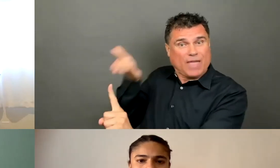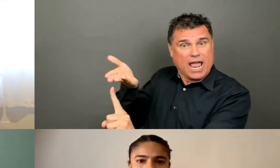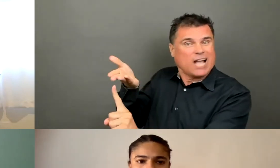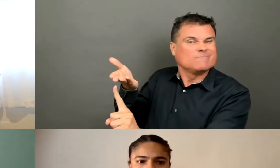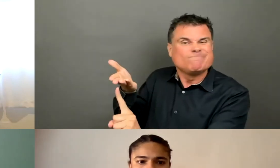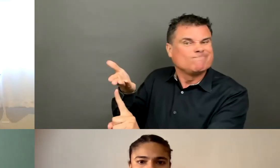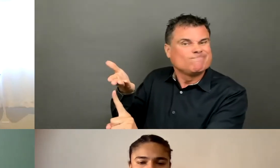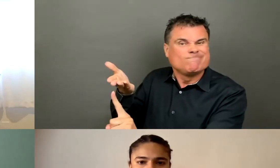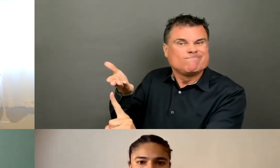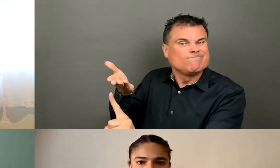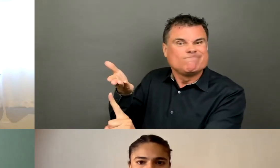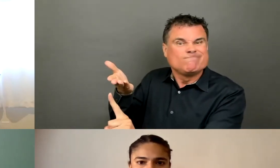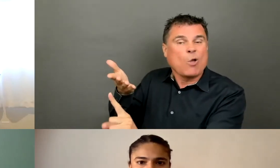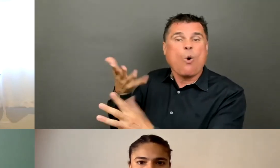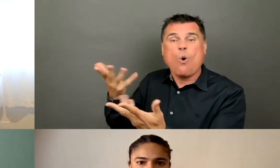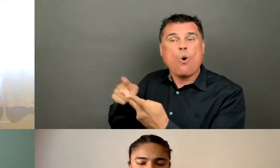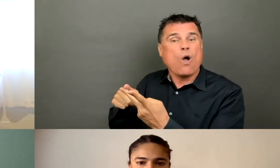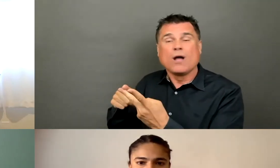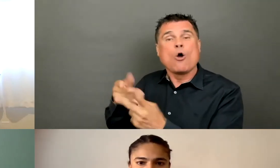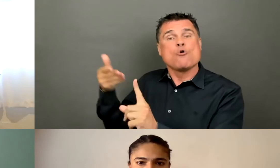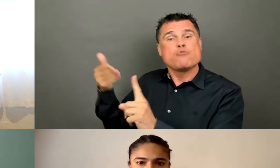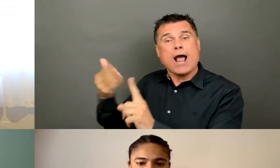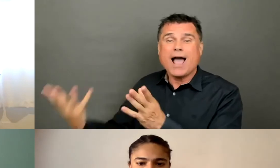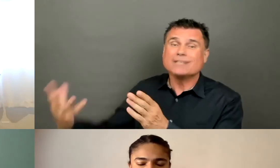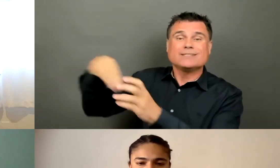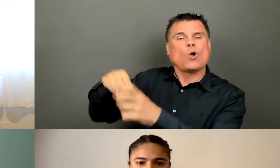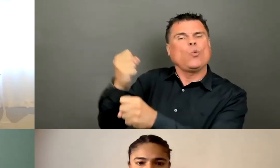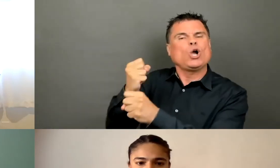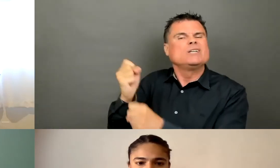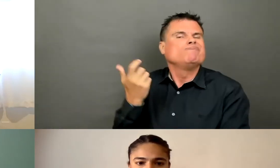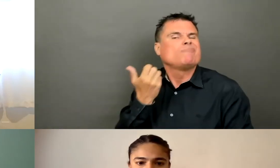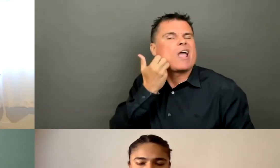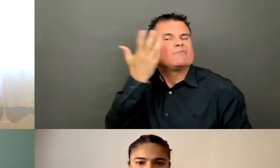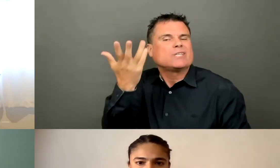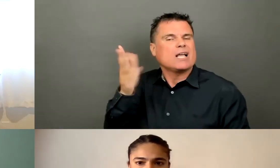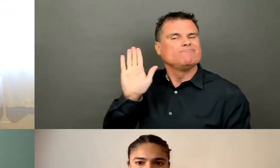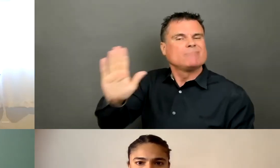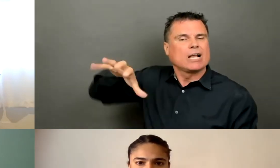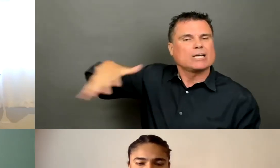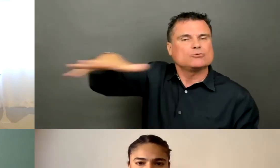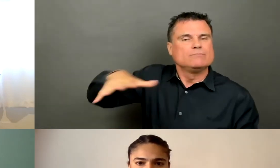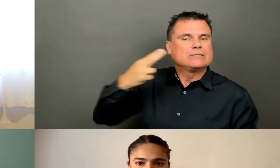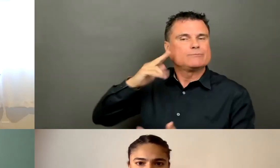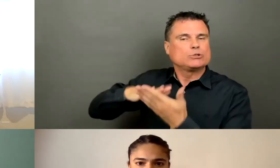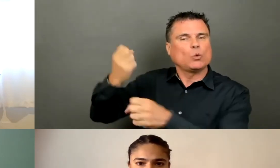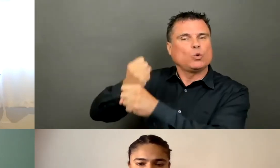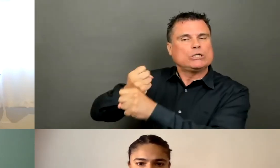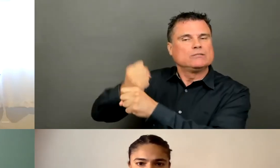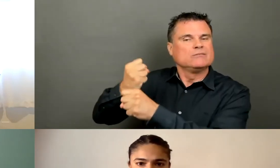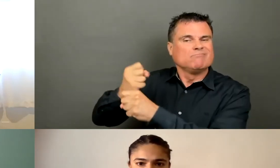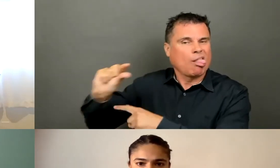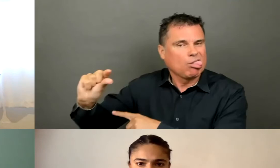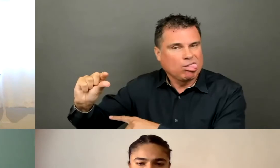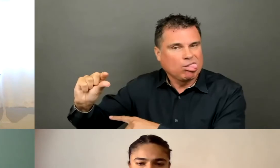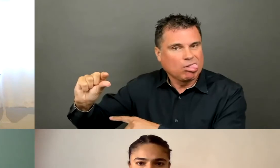it because in that country it's not really, the deaf interpreters are not really paid, and they